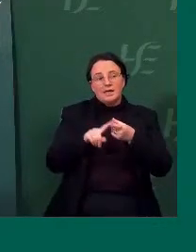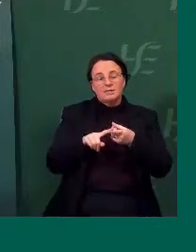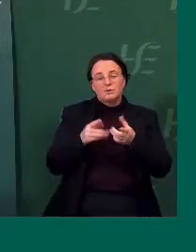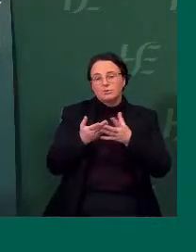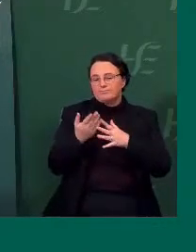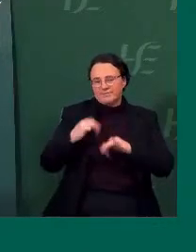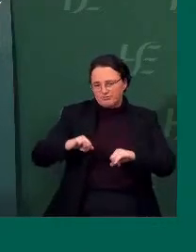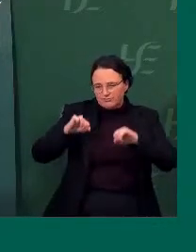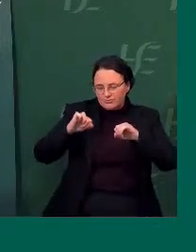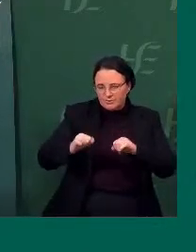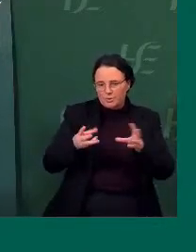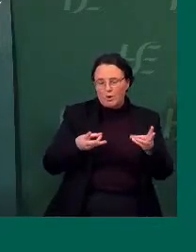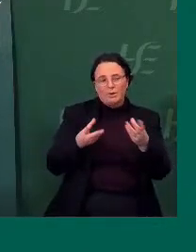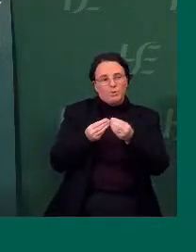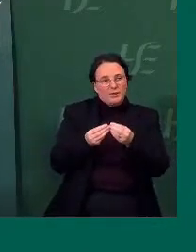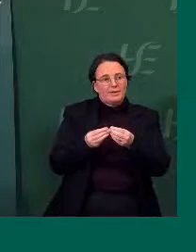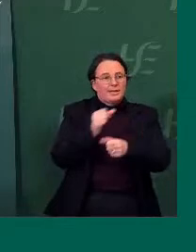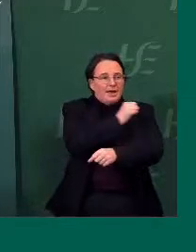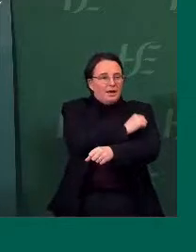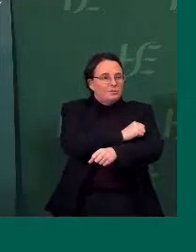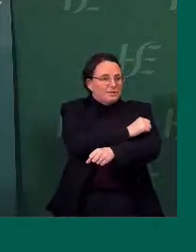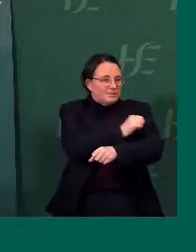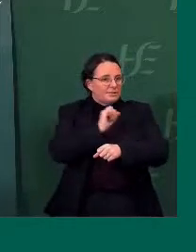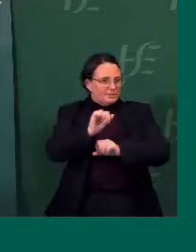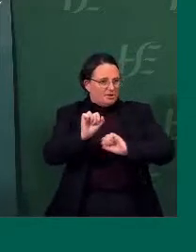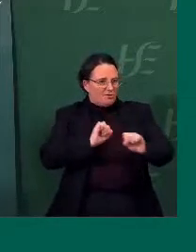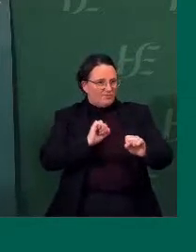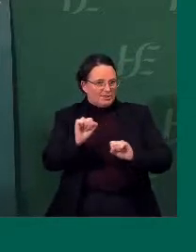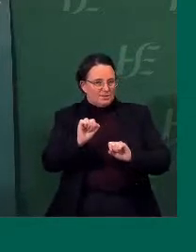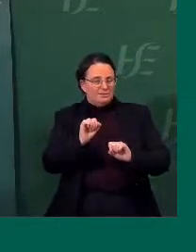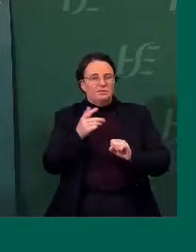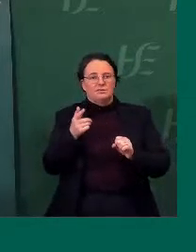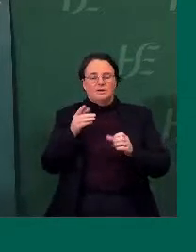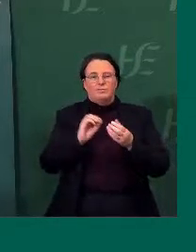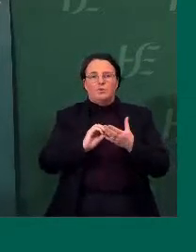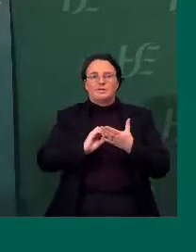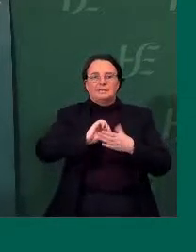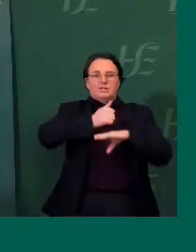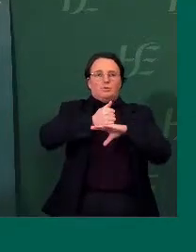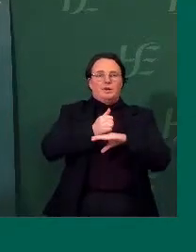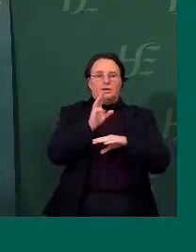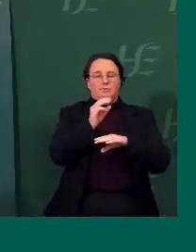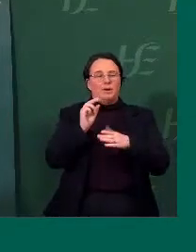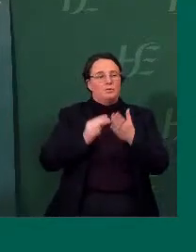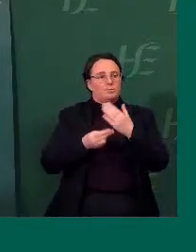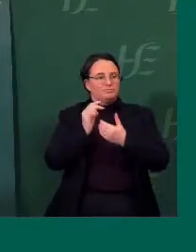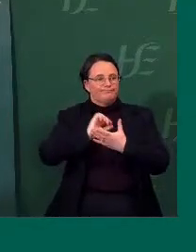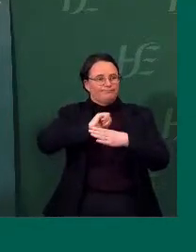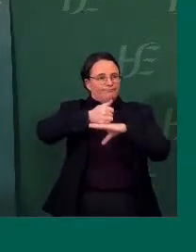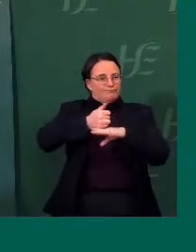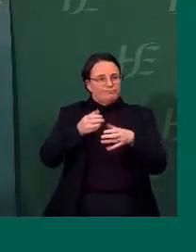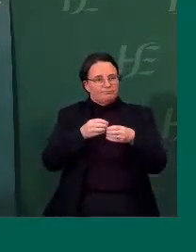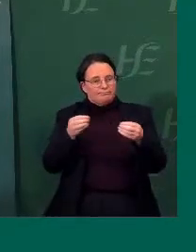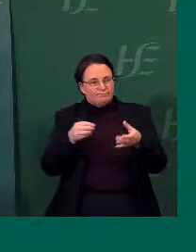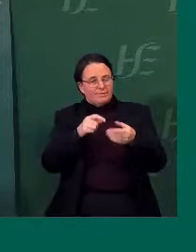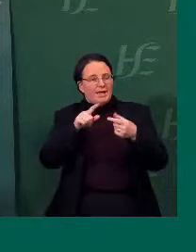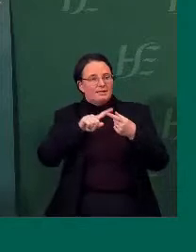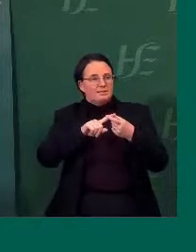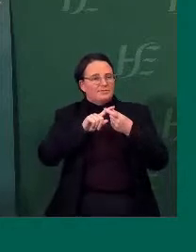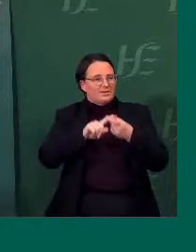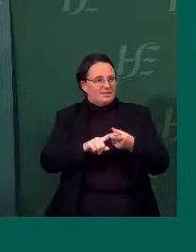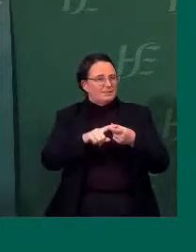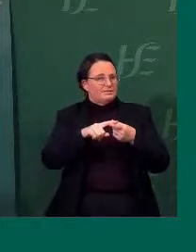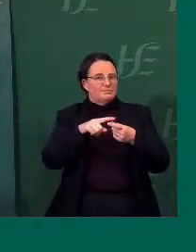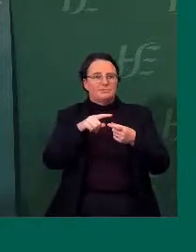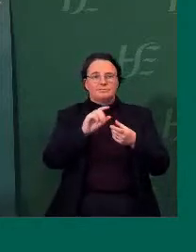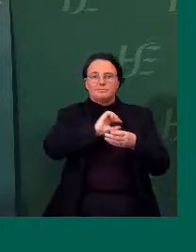various agreements and work with the ambulance service that Paul referred to earlier, we've opened up more pop-up facilities and more capability for both fixed sites, like some of